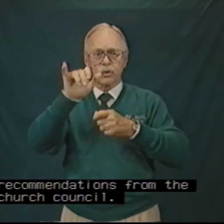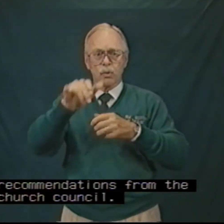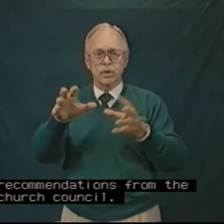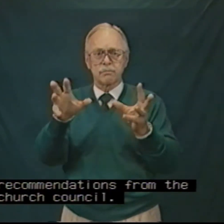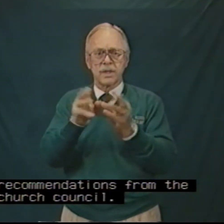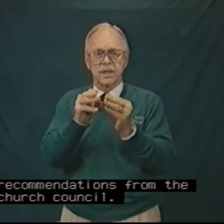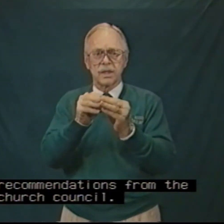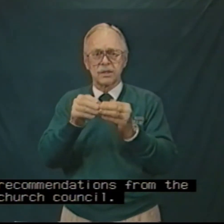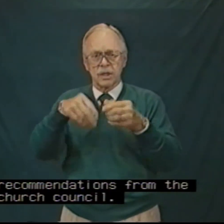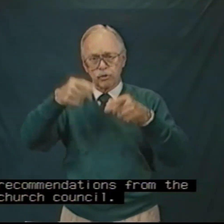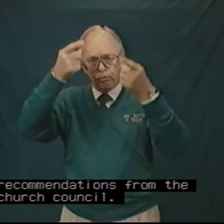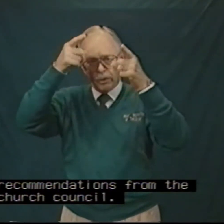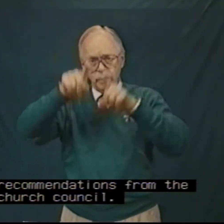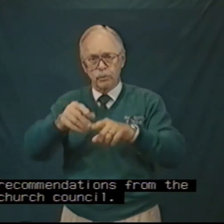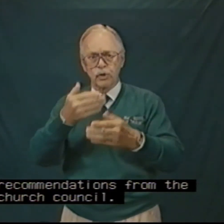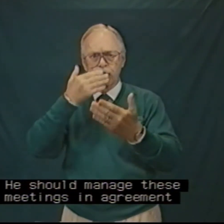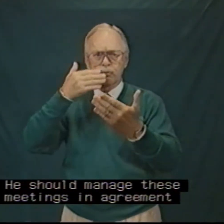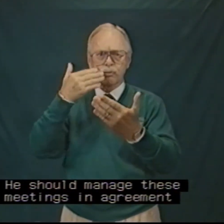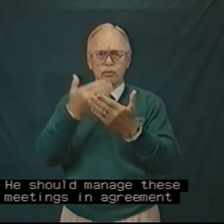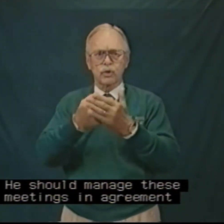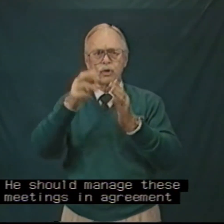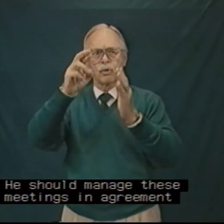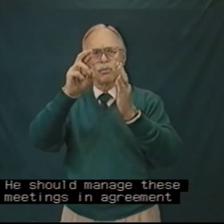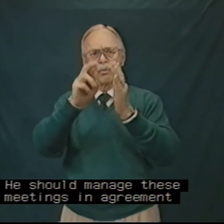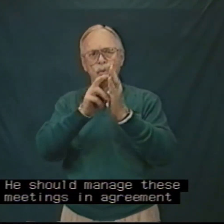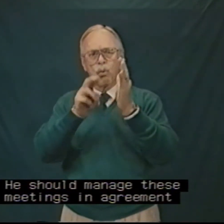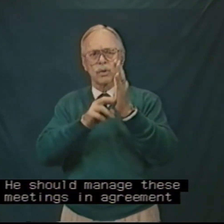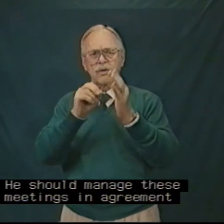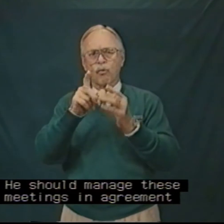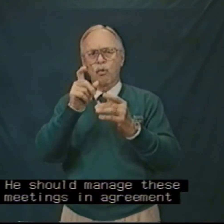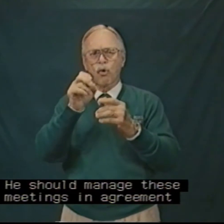good rules of order and avoid long and boring meetings.